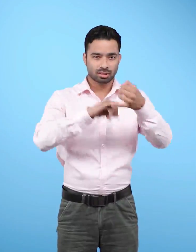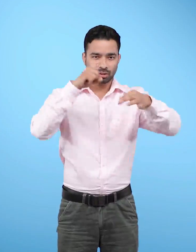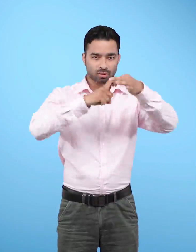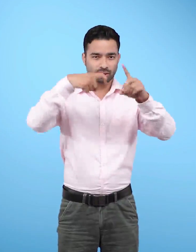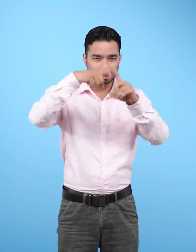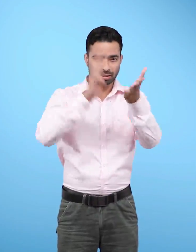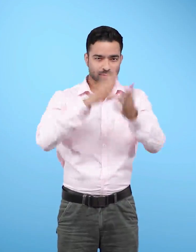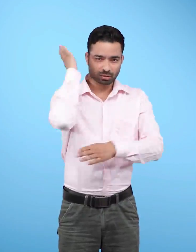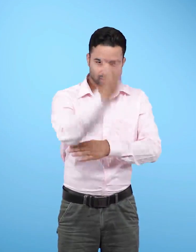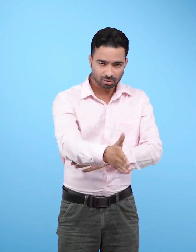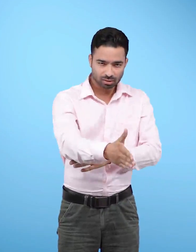versa.